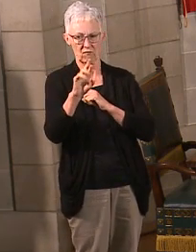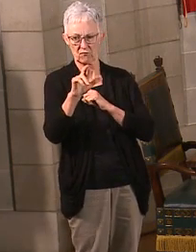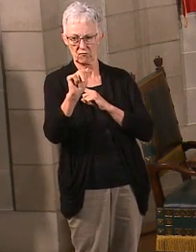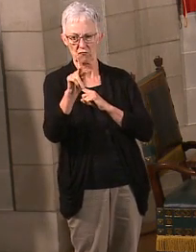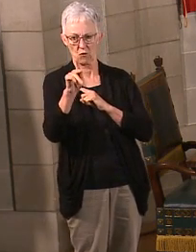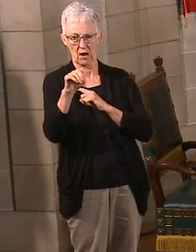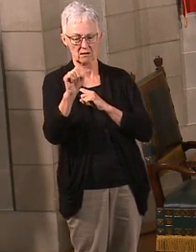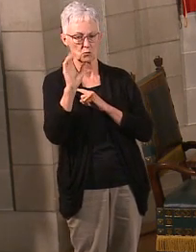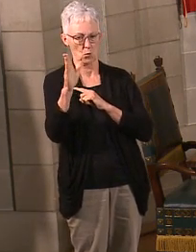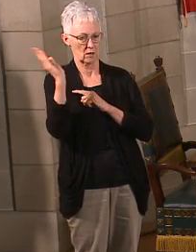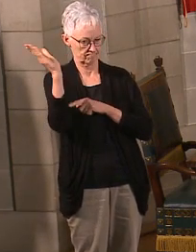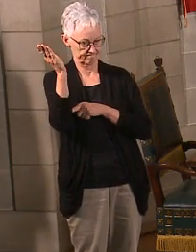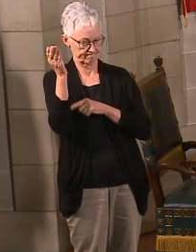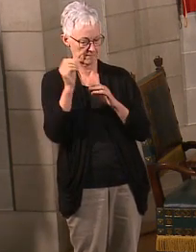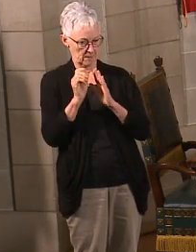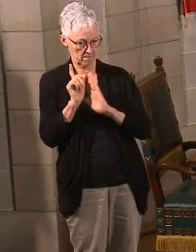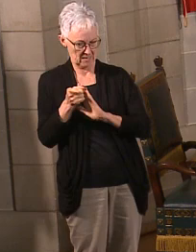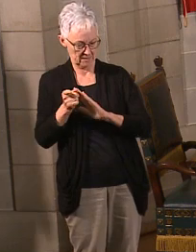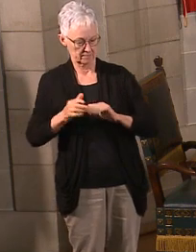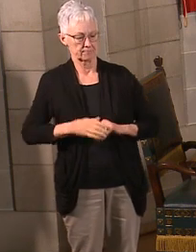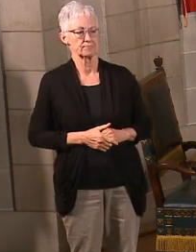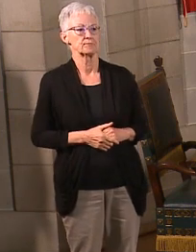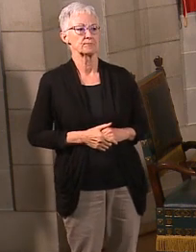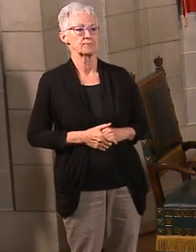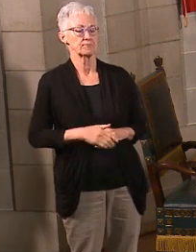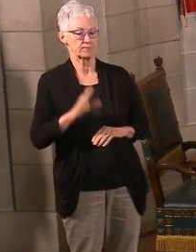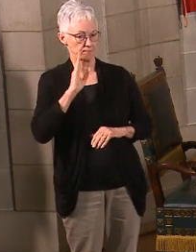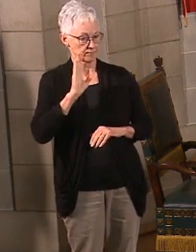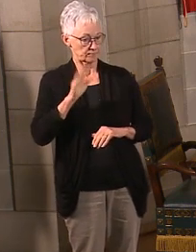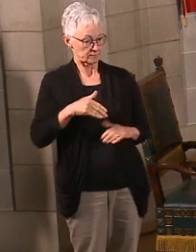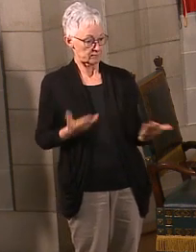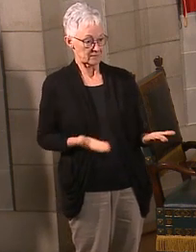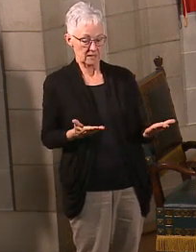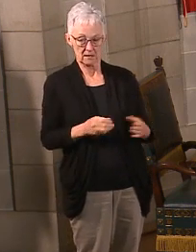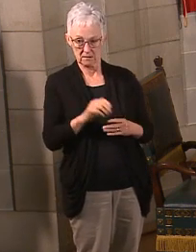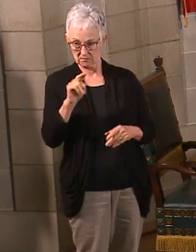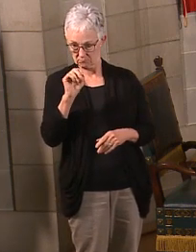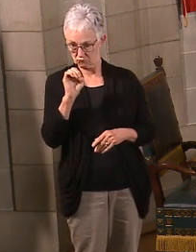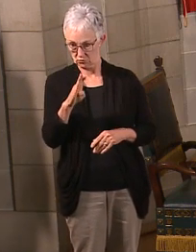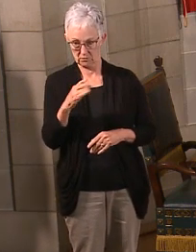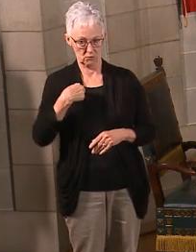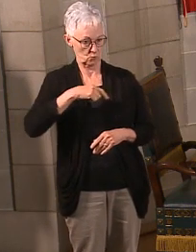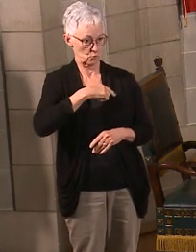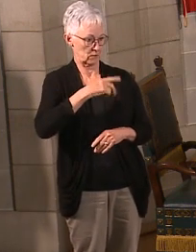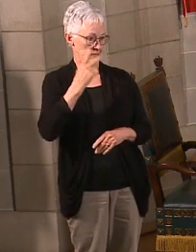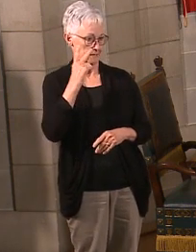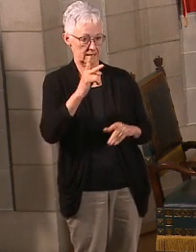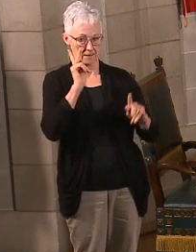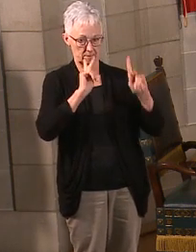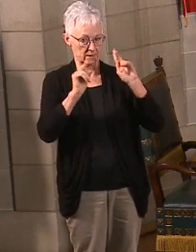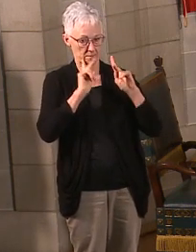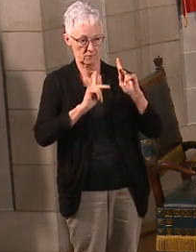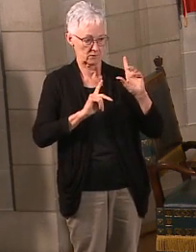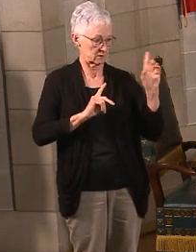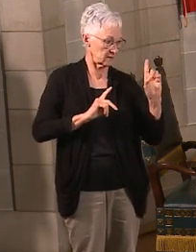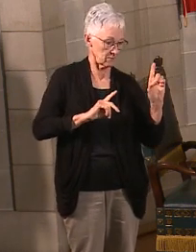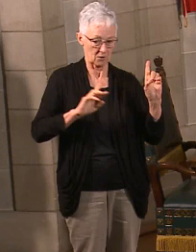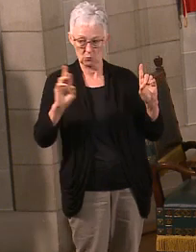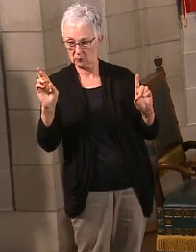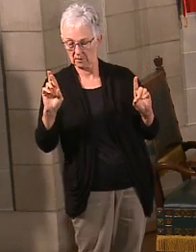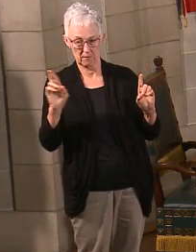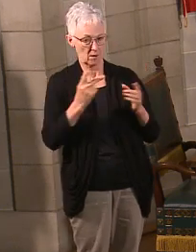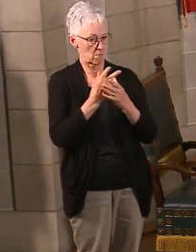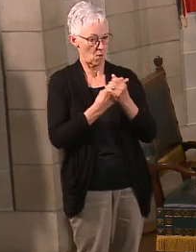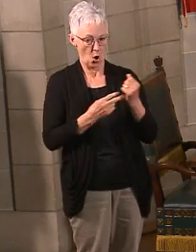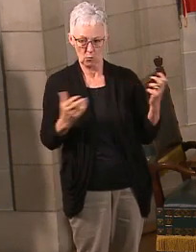together from both sides of the aisle to be able to address this public health emergency we have here in the state. What we've seen in Washington, D.C., though, is